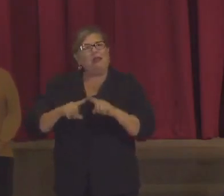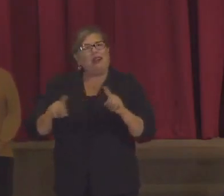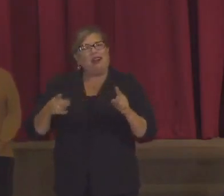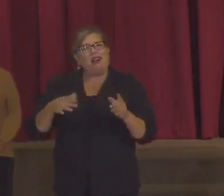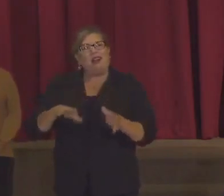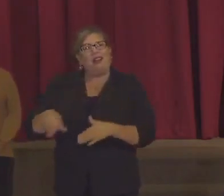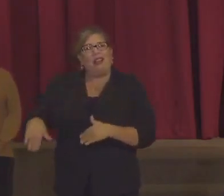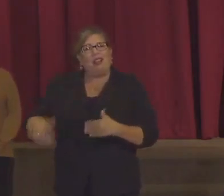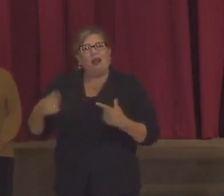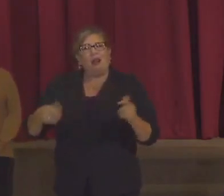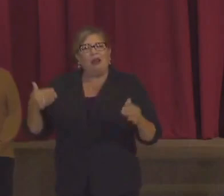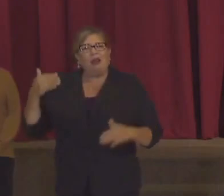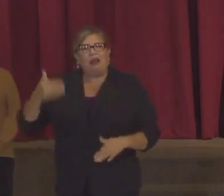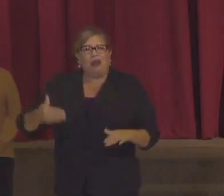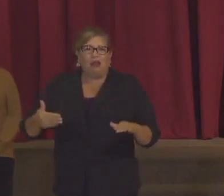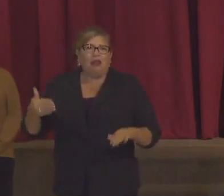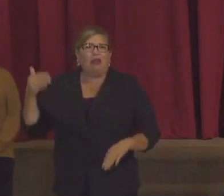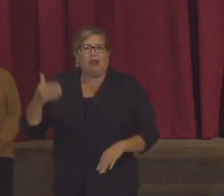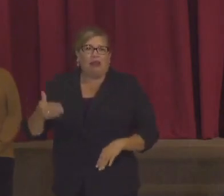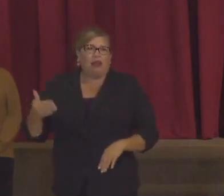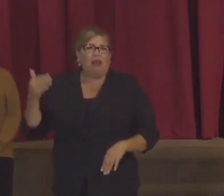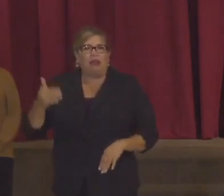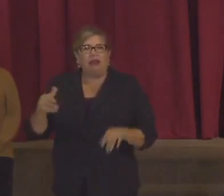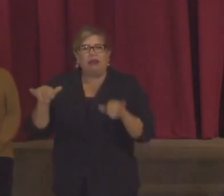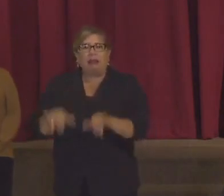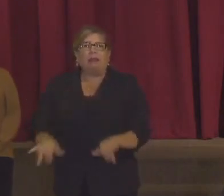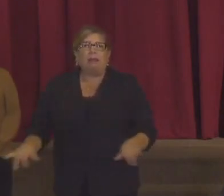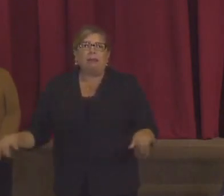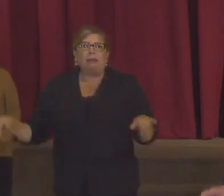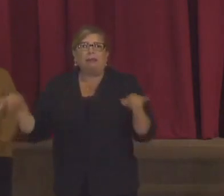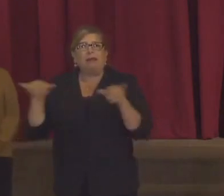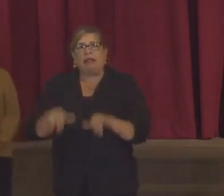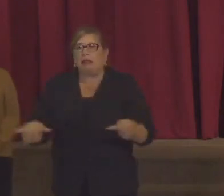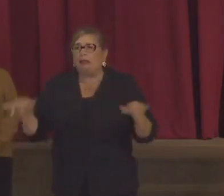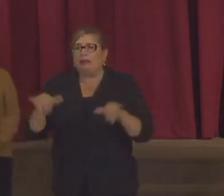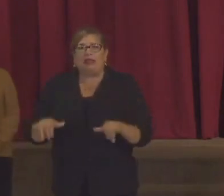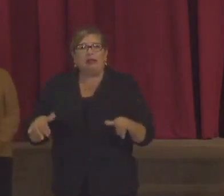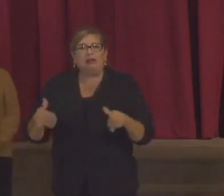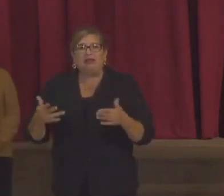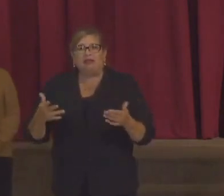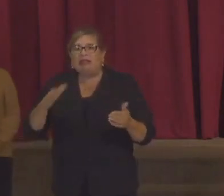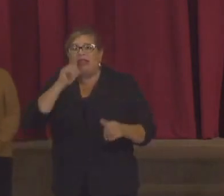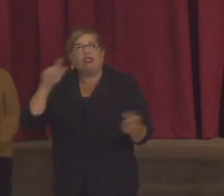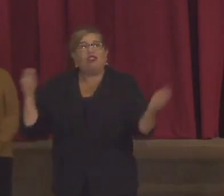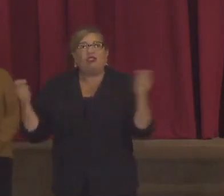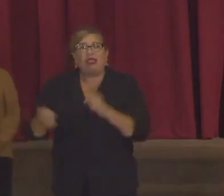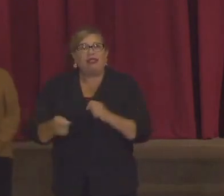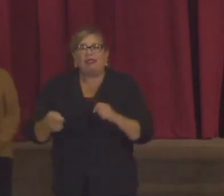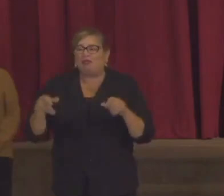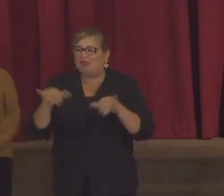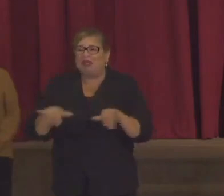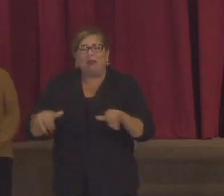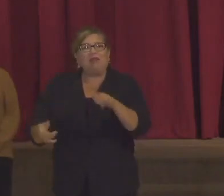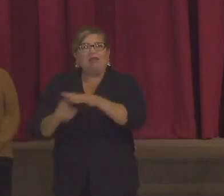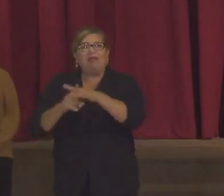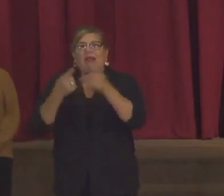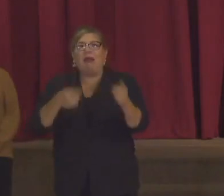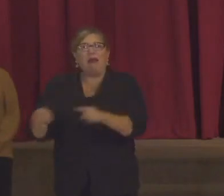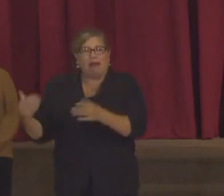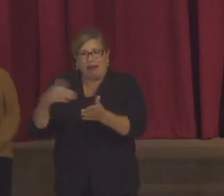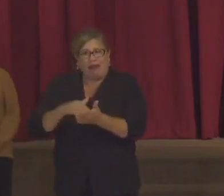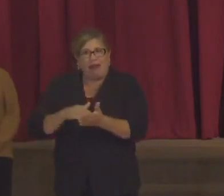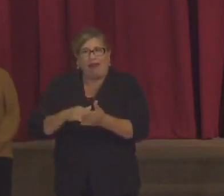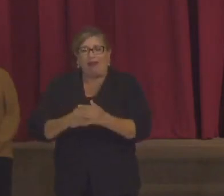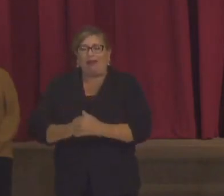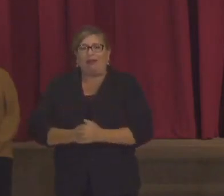over again, we don't meet that next moment. Over and over and over again, we fail to rationalize